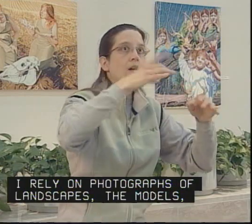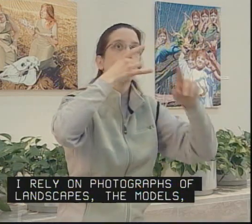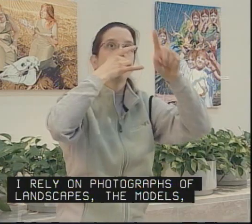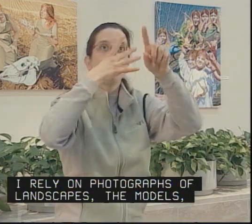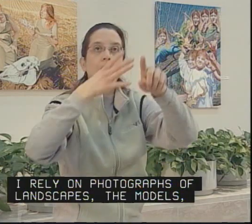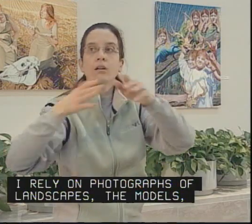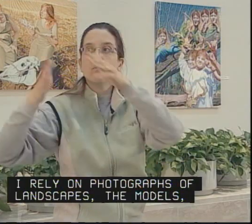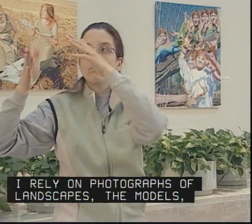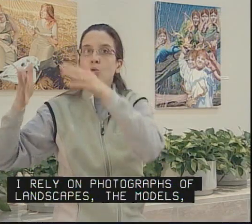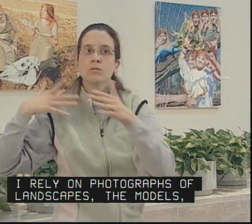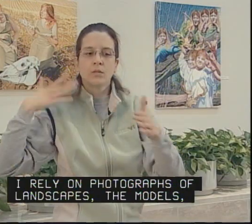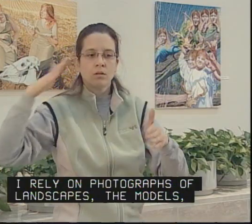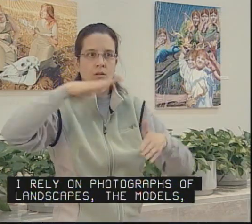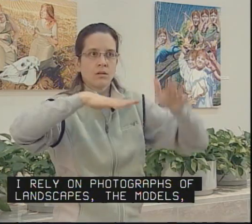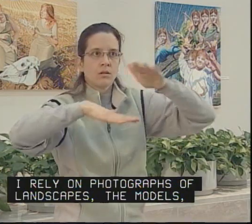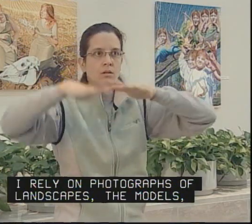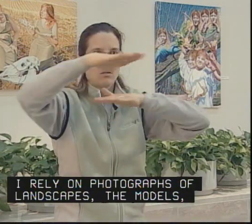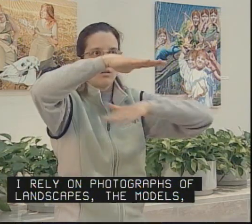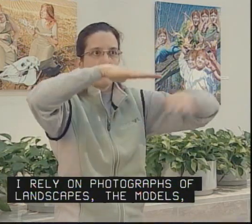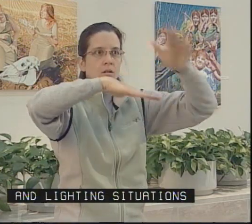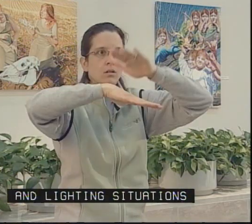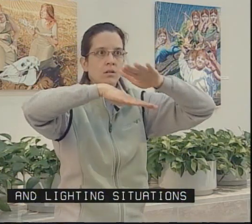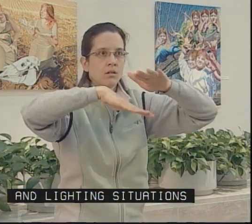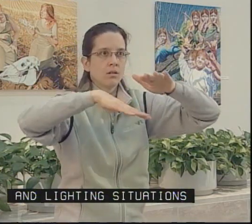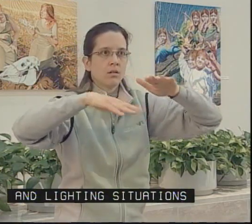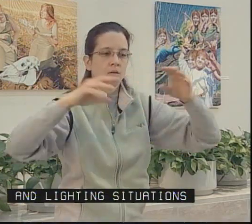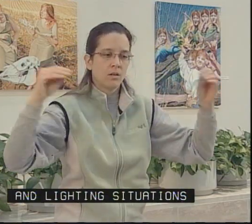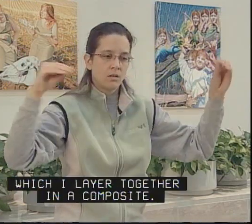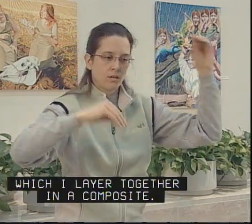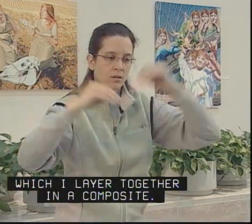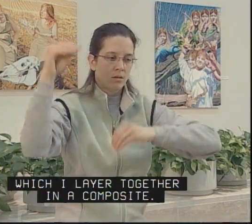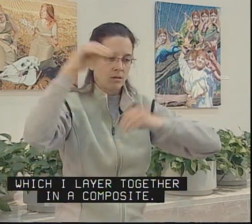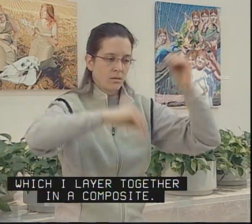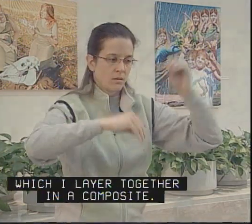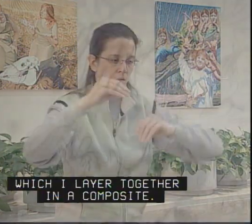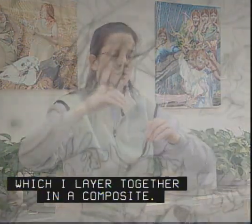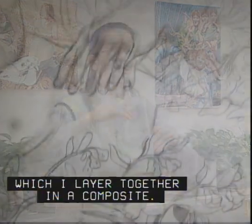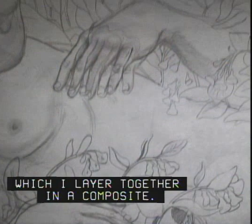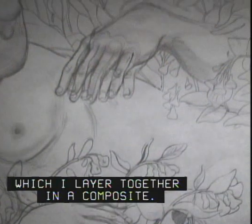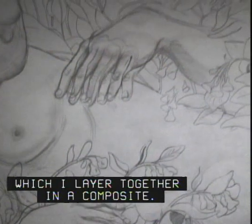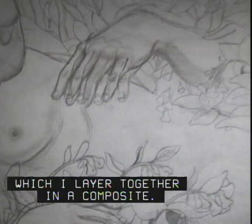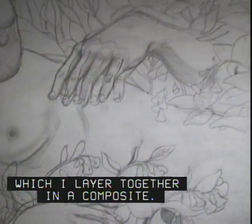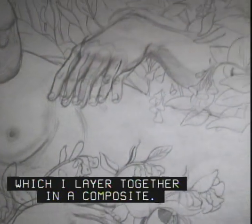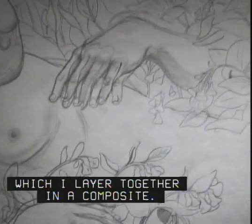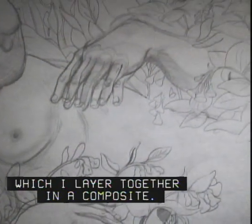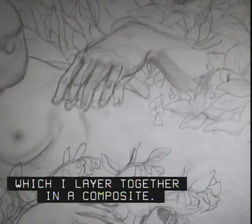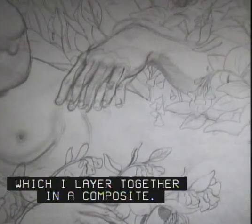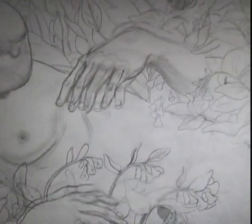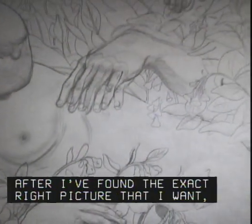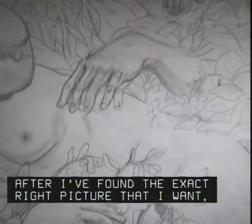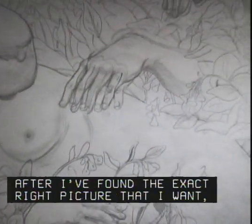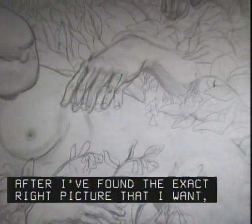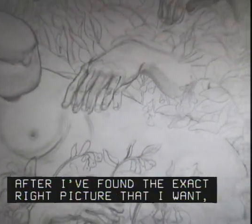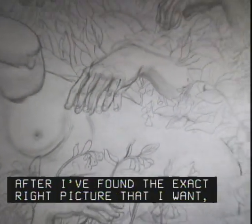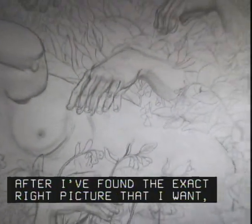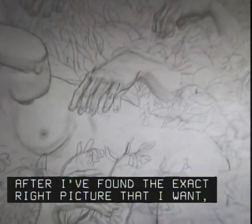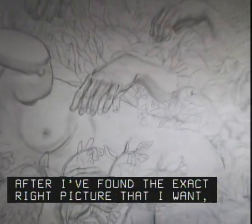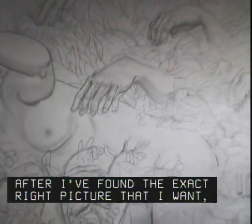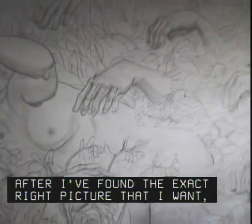on photographs of landscapes, the models, and lighting situations, which I layer together in a composite. After I've found the exact right picture